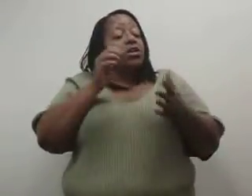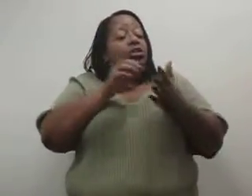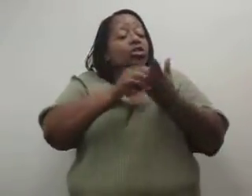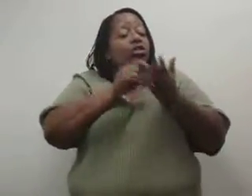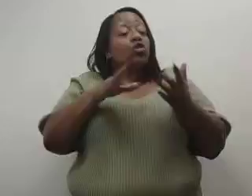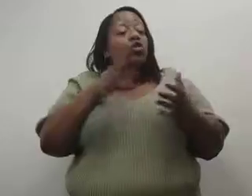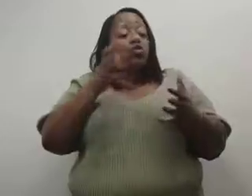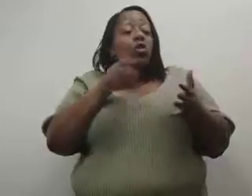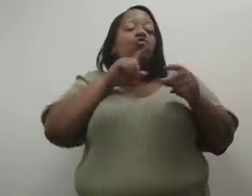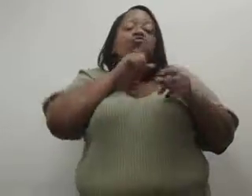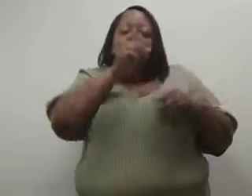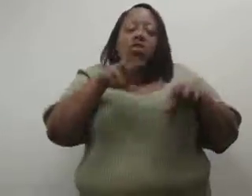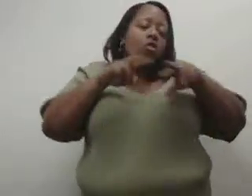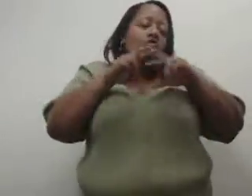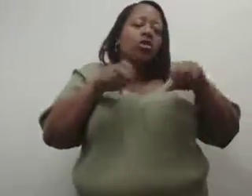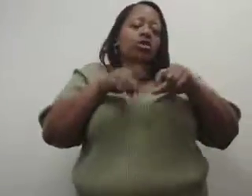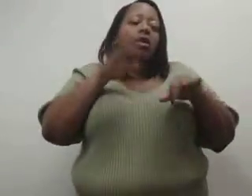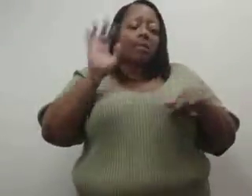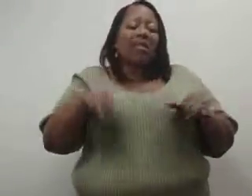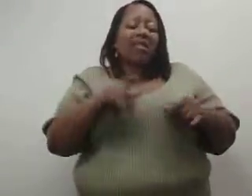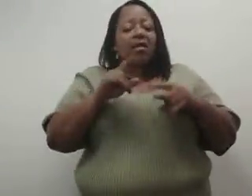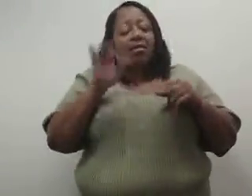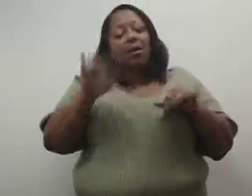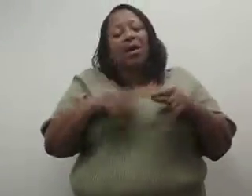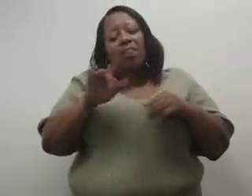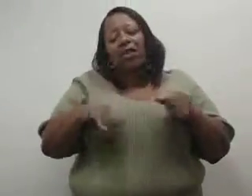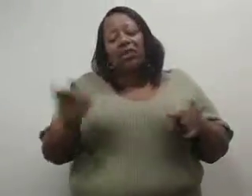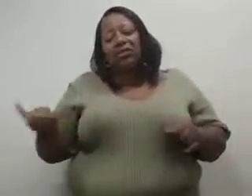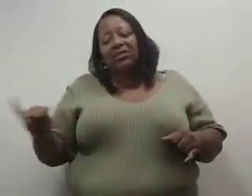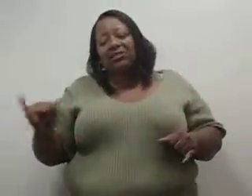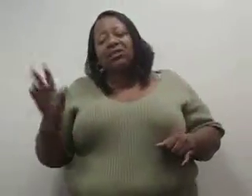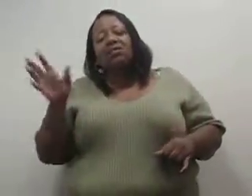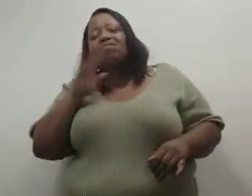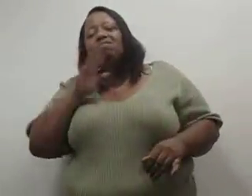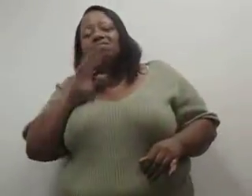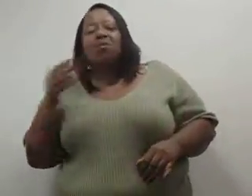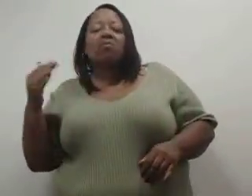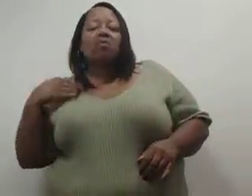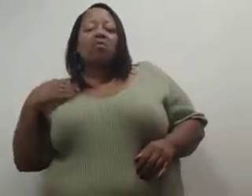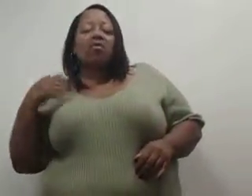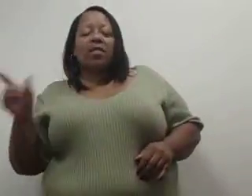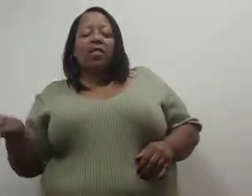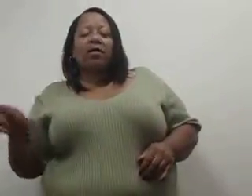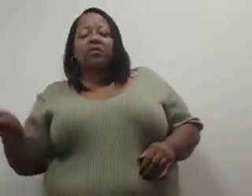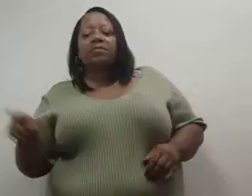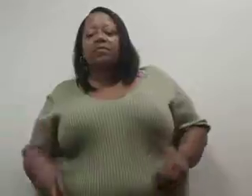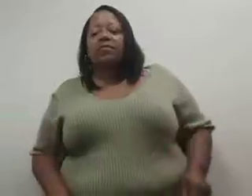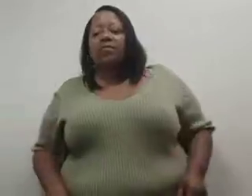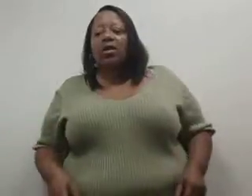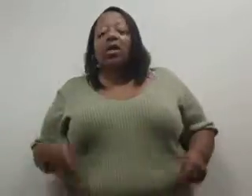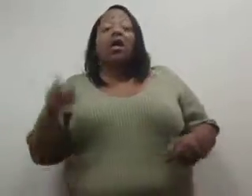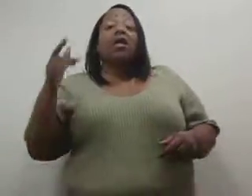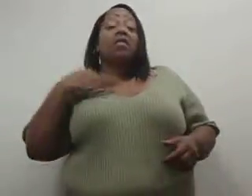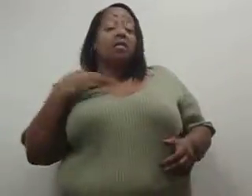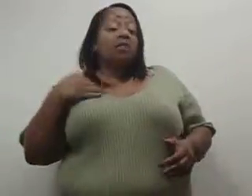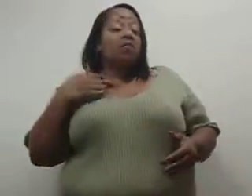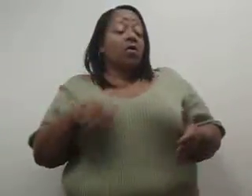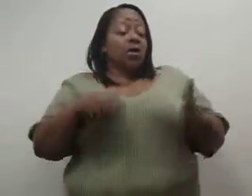then culminated in a short research paper, about a 7 to 10 page research paper. And doing